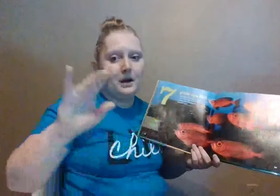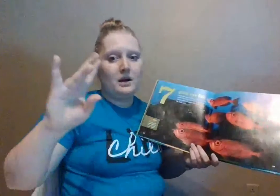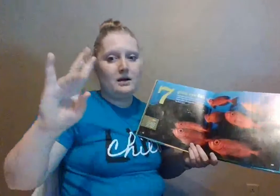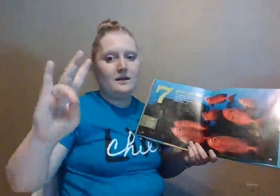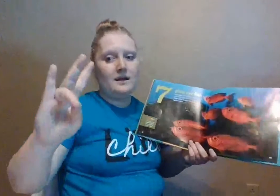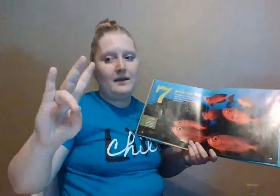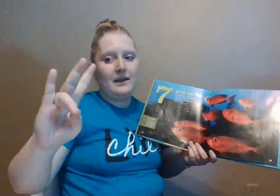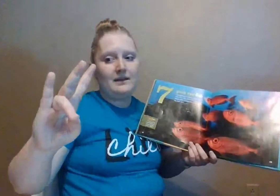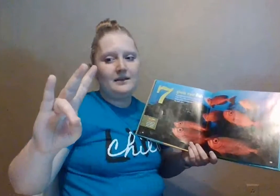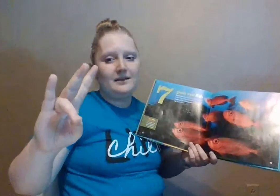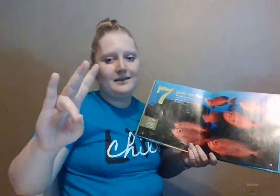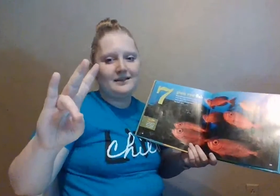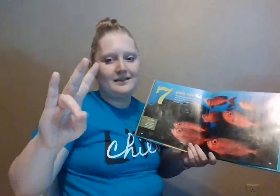Number 7.